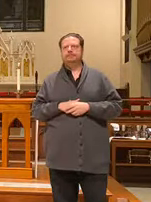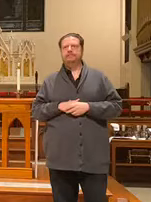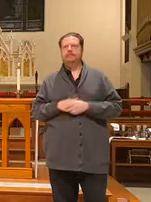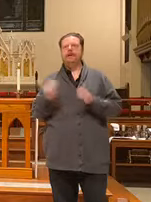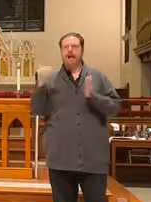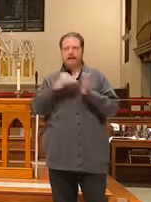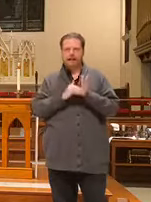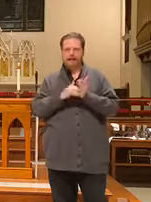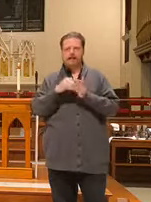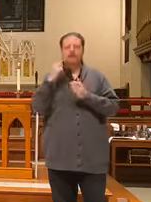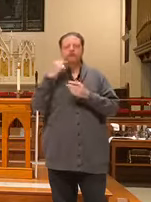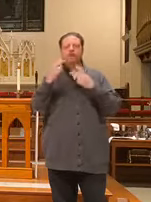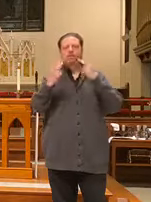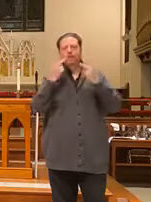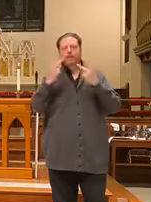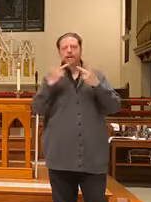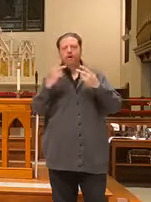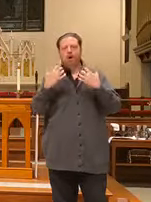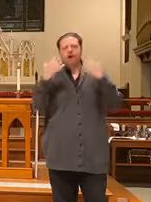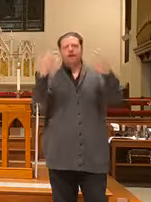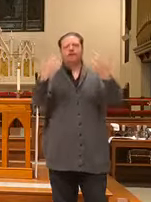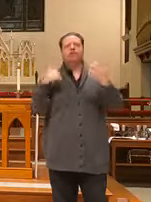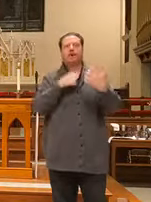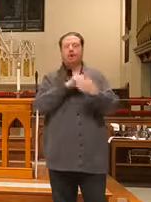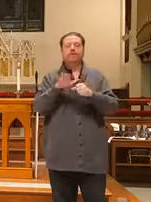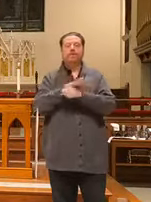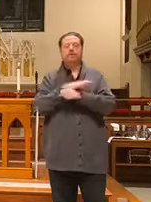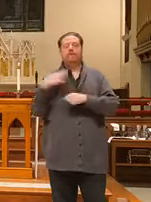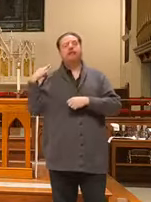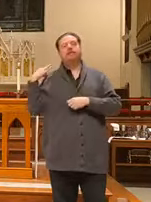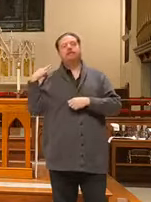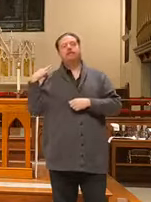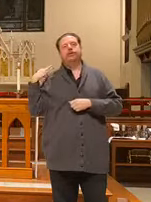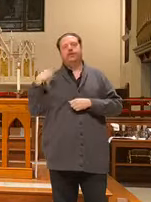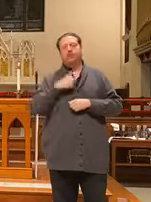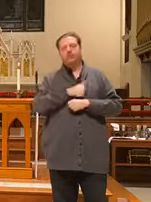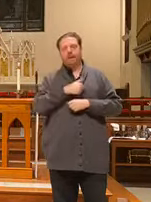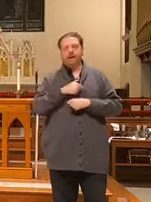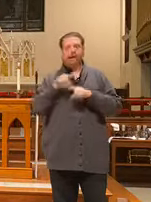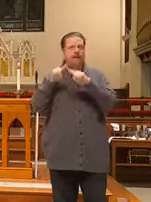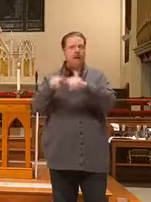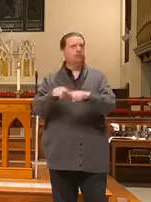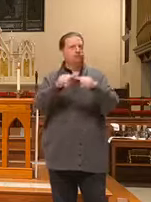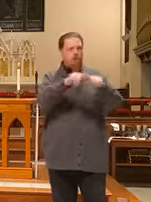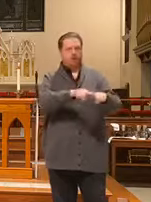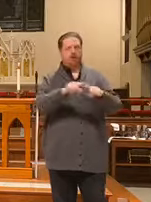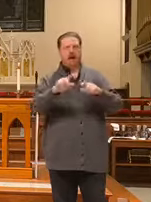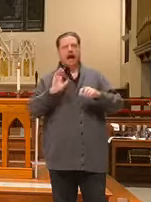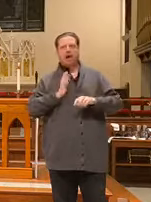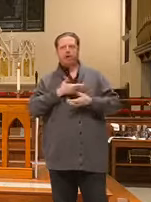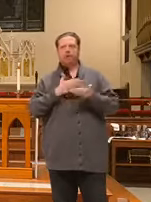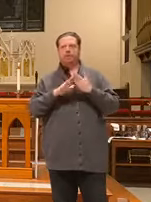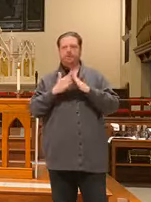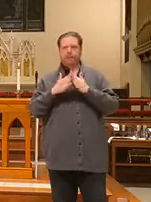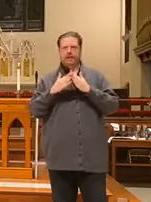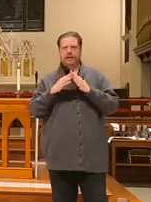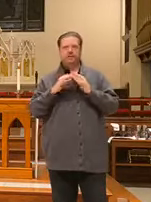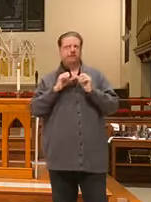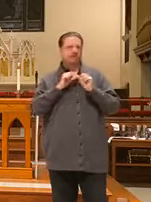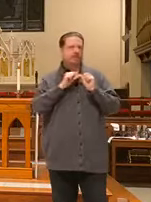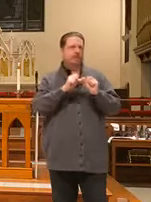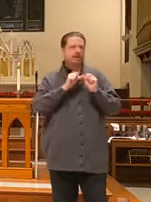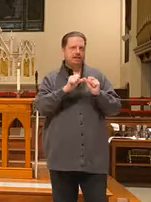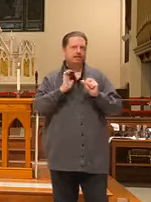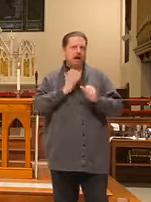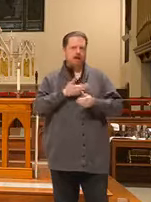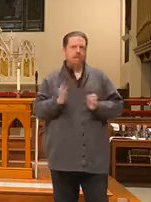Again, for our viewing audience, we are all volunteers, so we really count on everybody to really keep our Mass going and all our socials